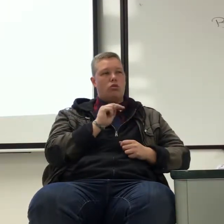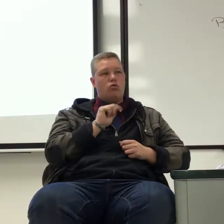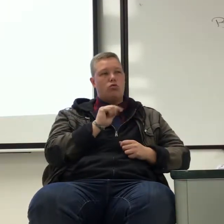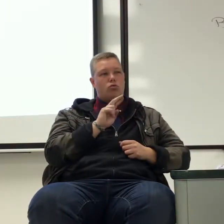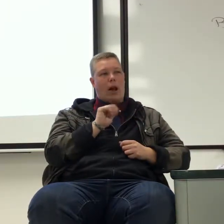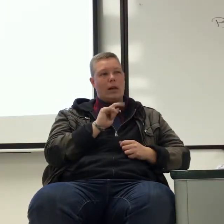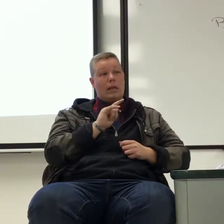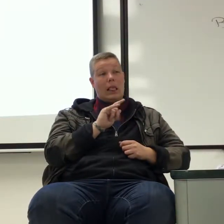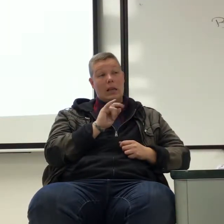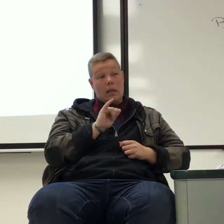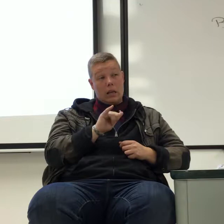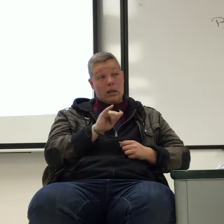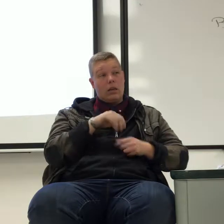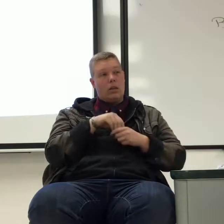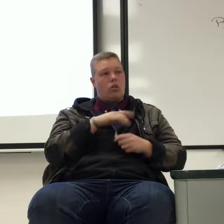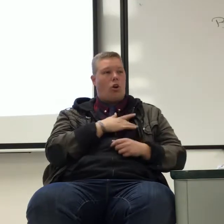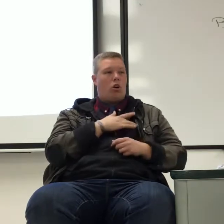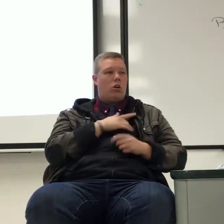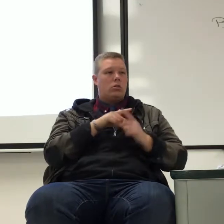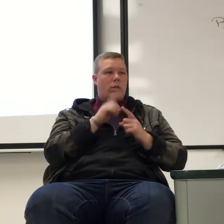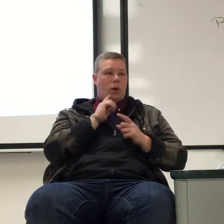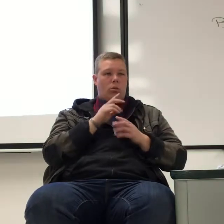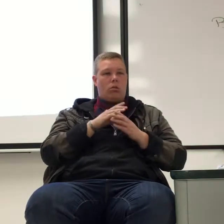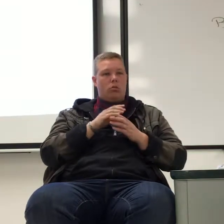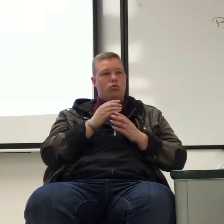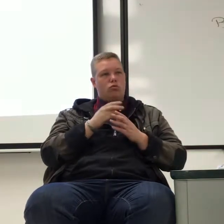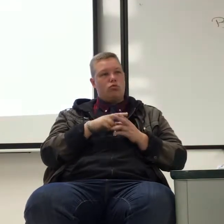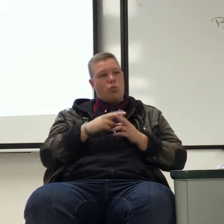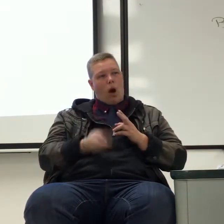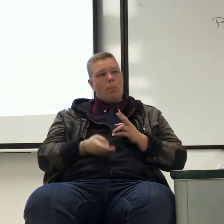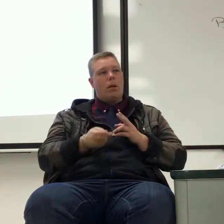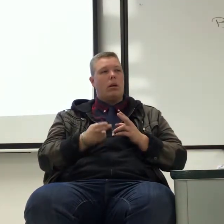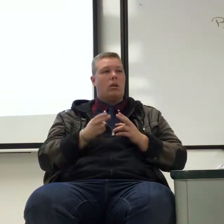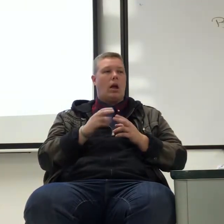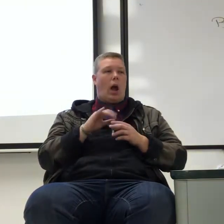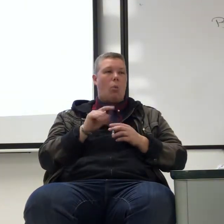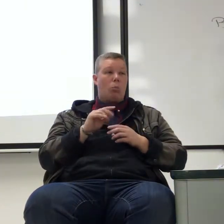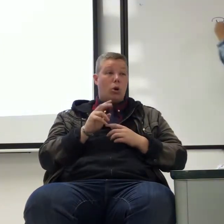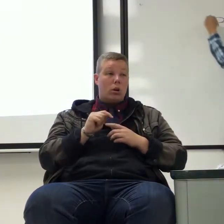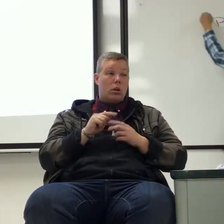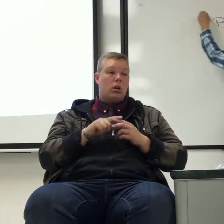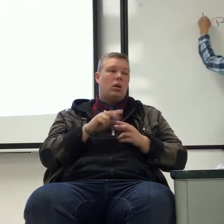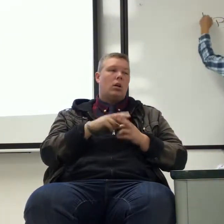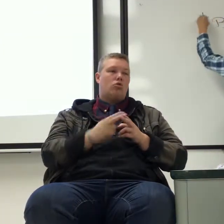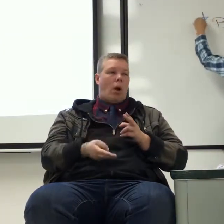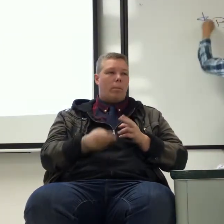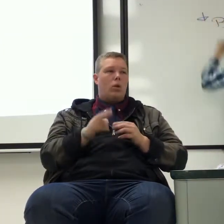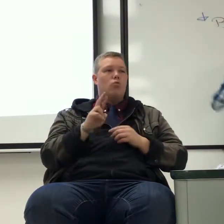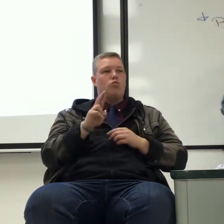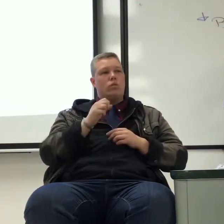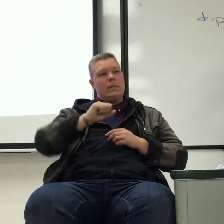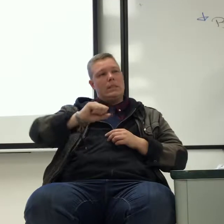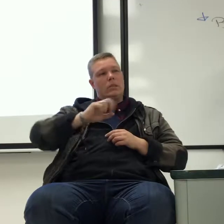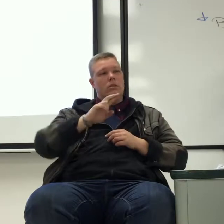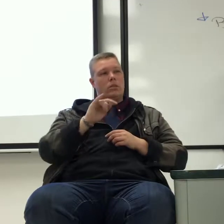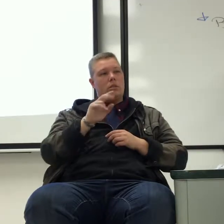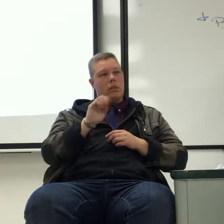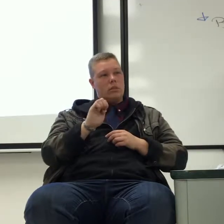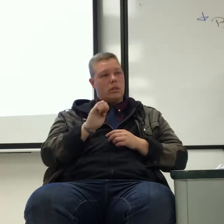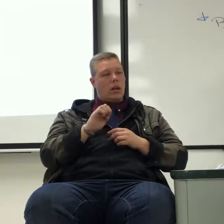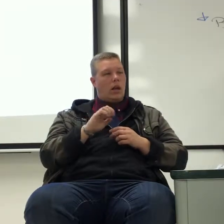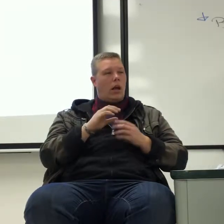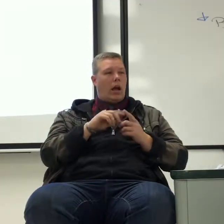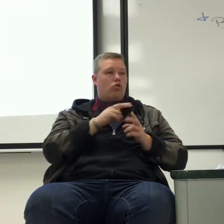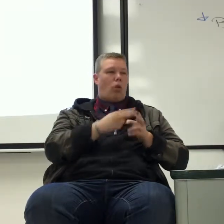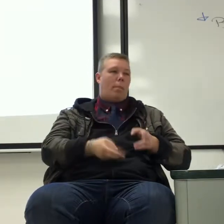Okay, that would cause a drop in cardiac output, a drop in peripheral resistance, and a drop in blood pressure. So all the arrows either